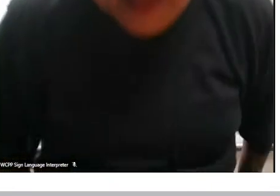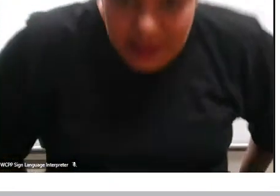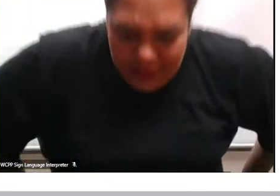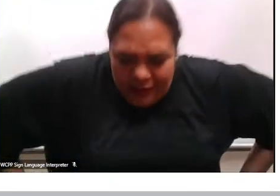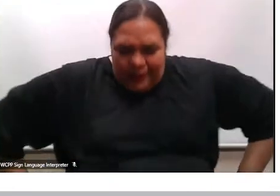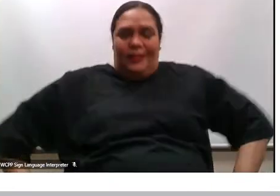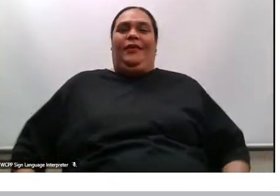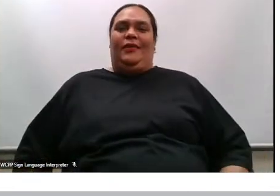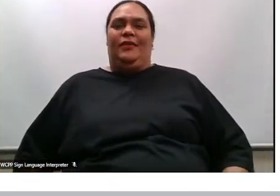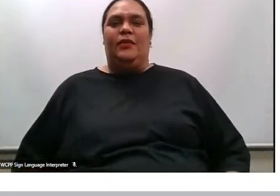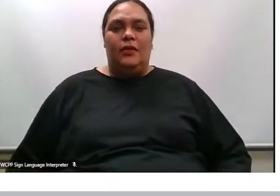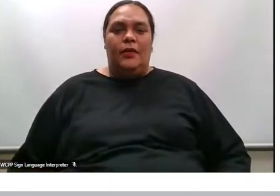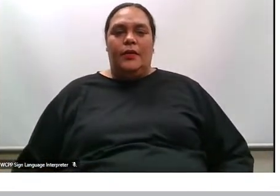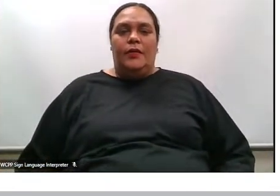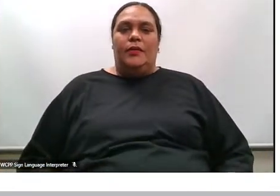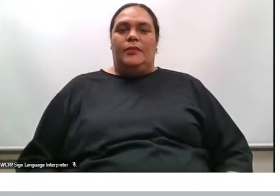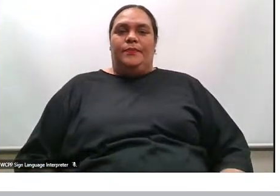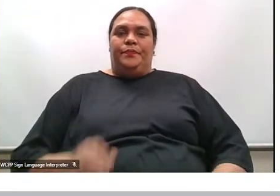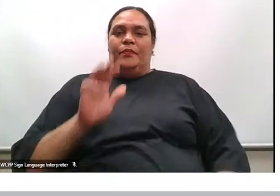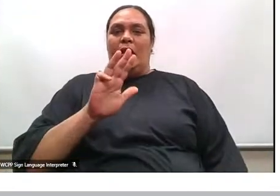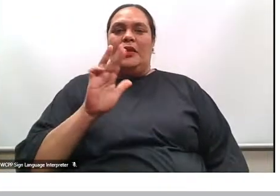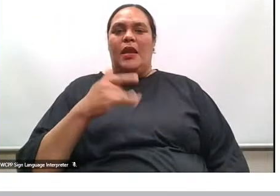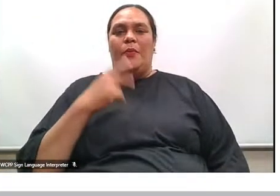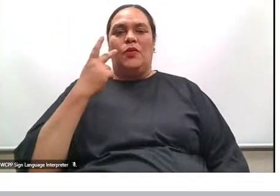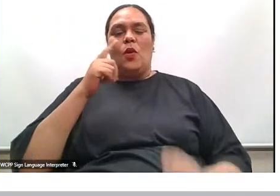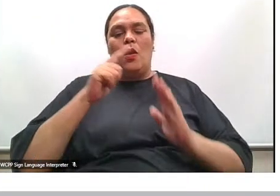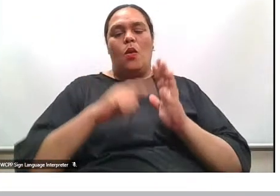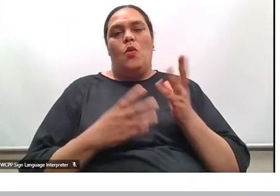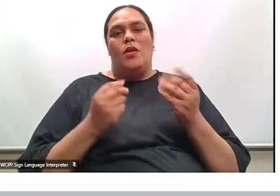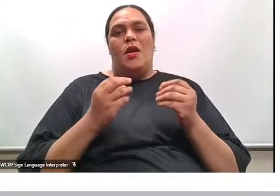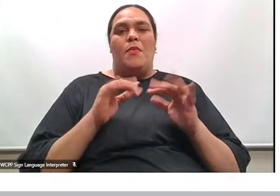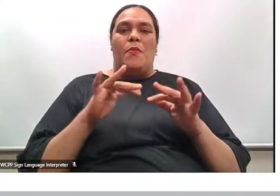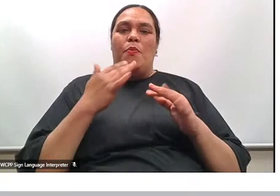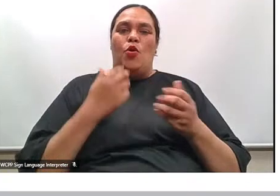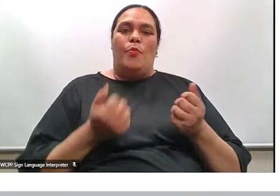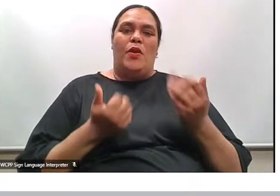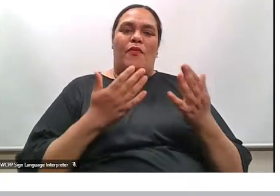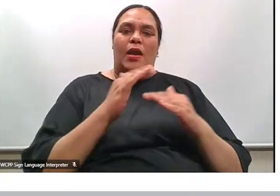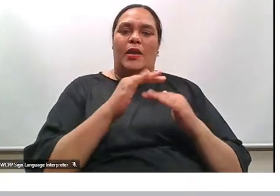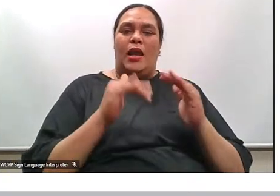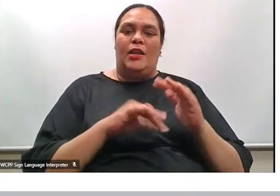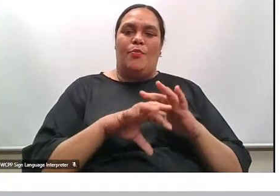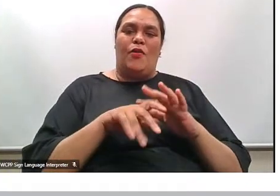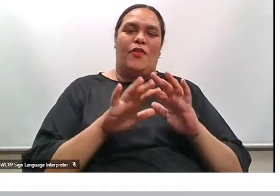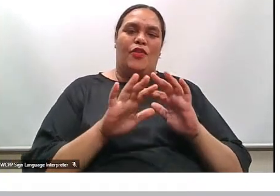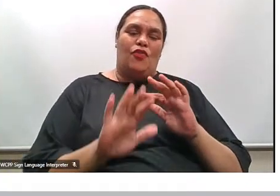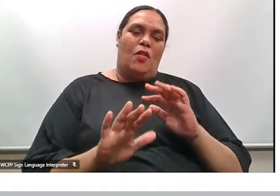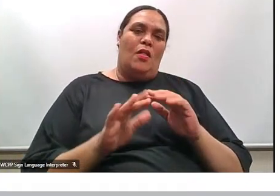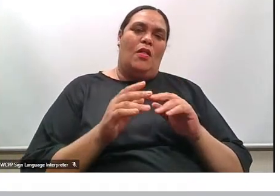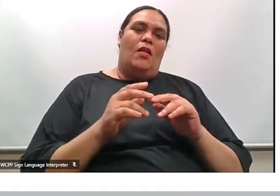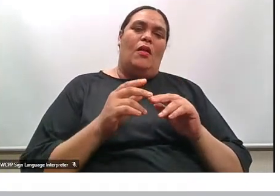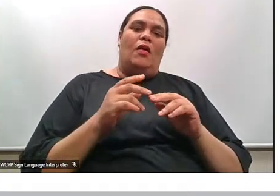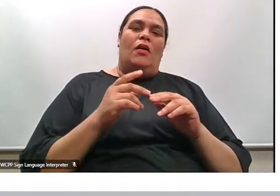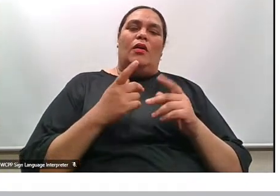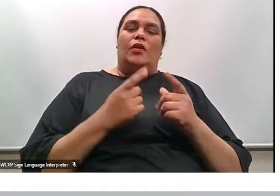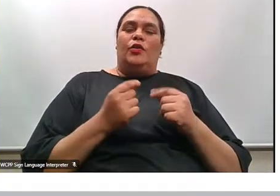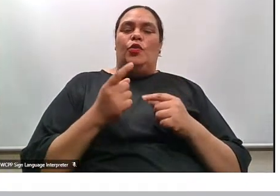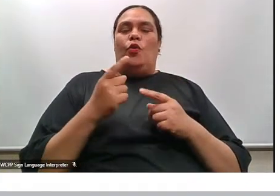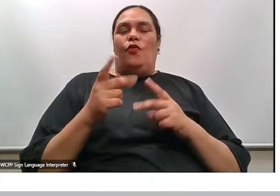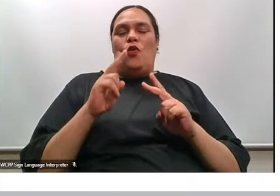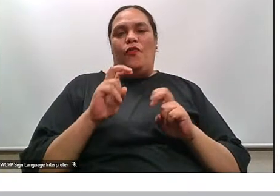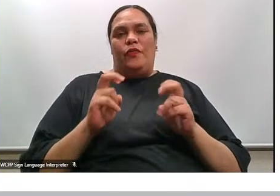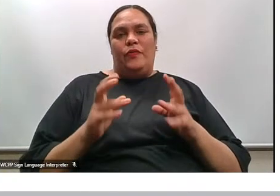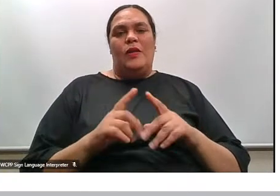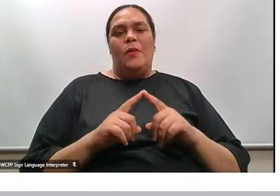99, I'm concerned about the low number of people who attended training provided under provincial forensic services. They